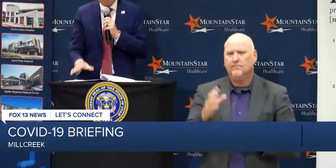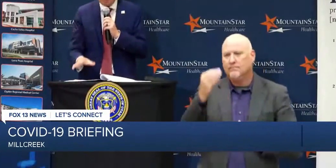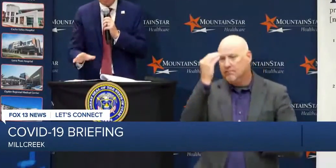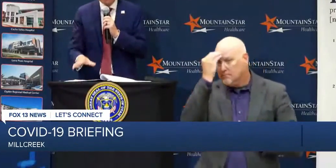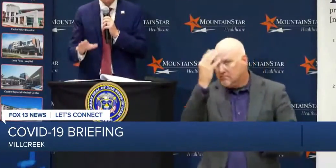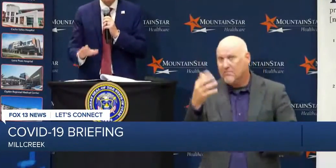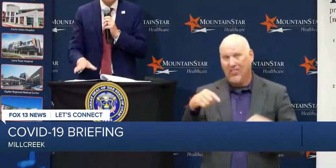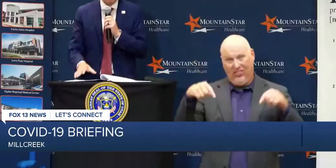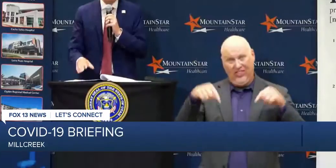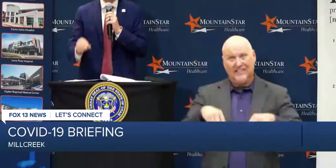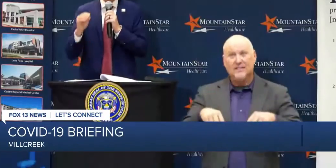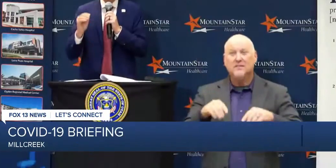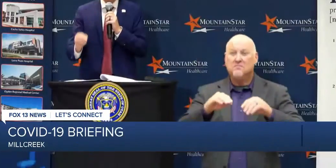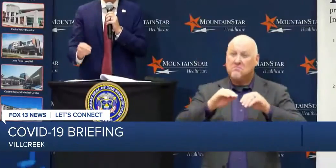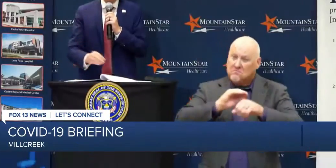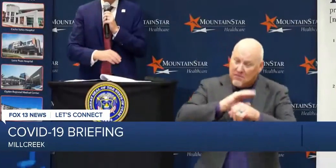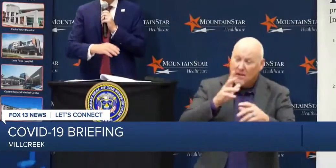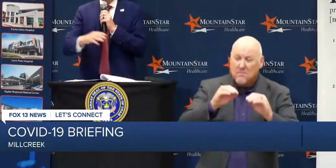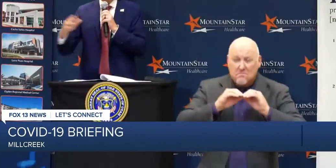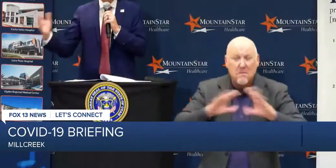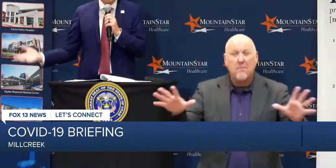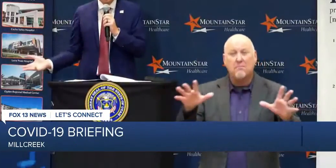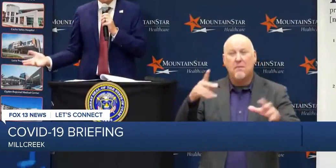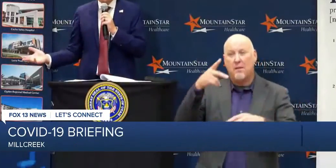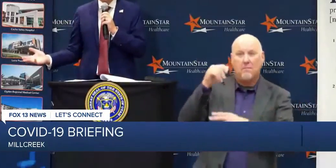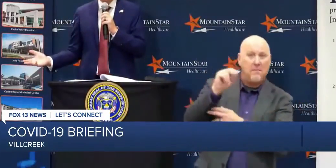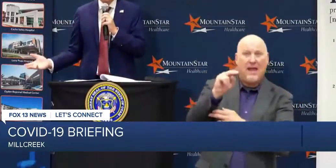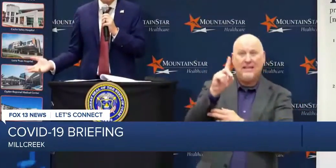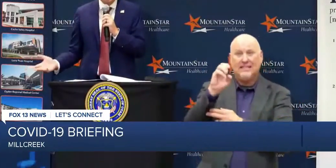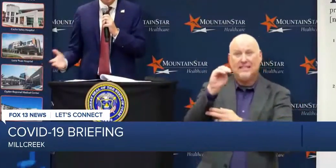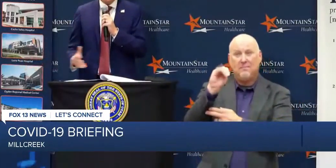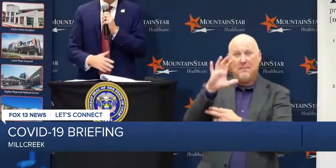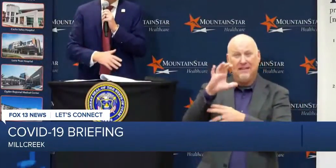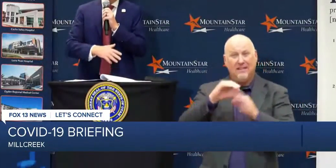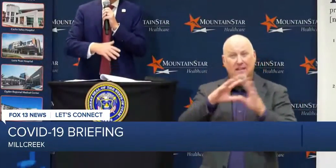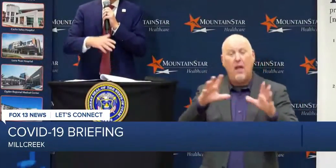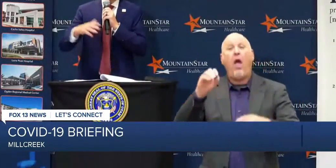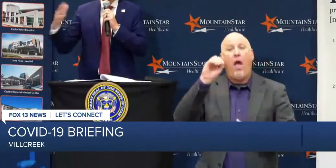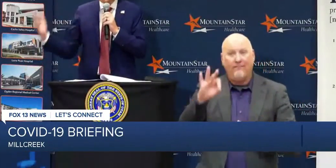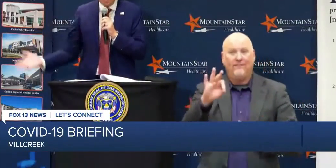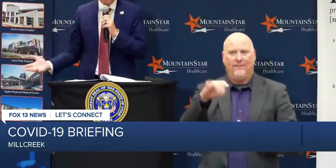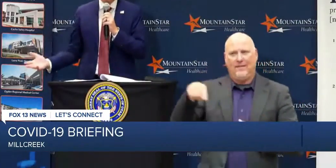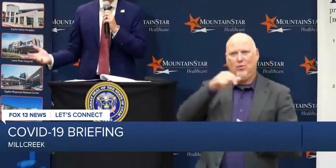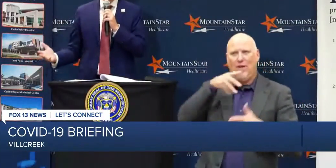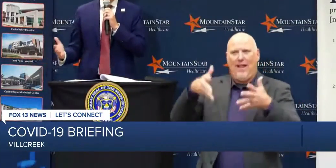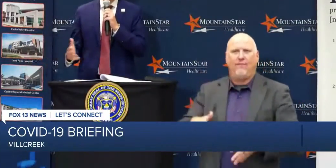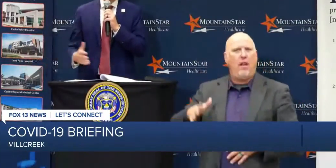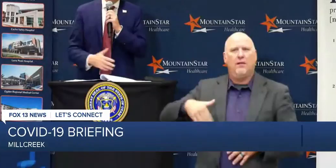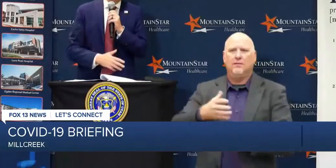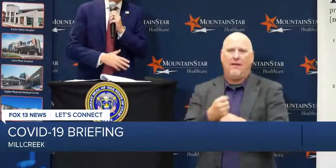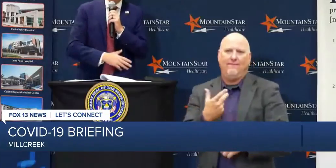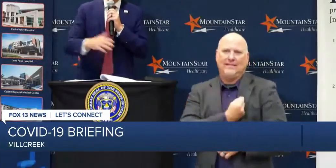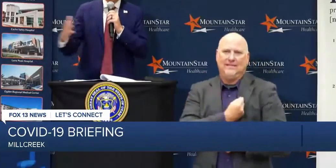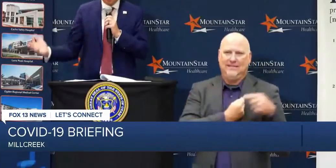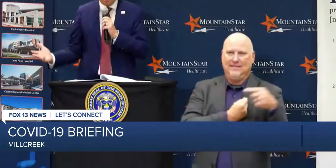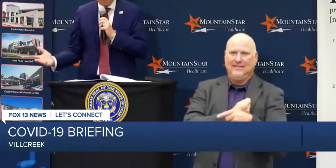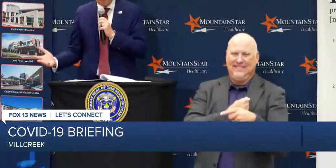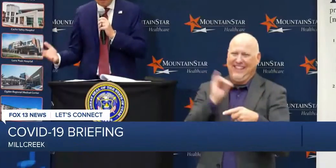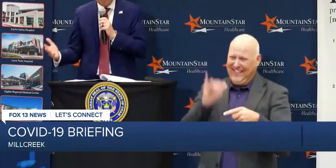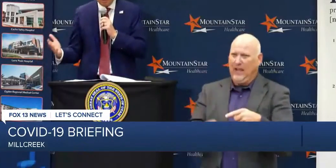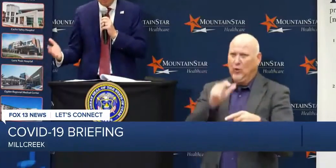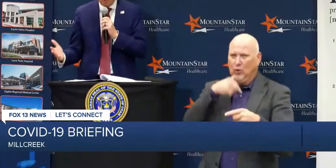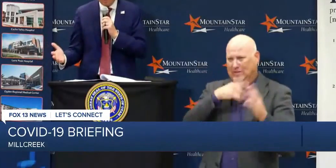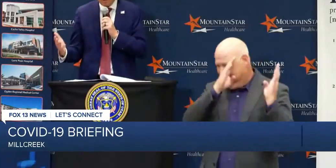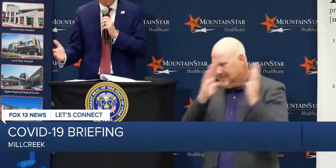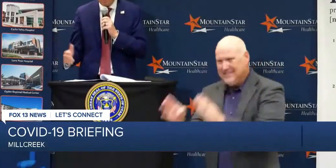vaccinated. Vaccinations save lives. Vaccinations allow us to continue to get back to normal. Vaccinations help the economy. Vaccinations help all of those